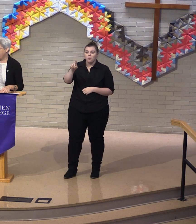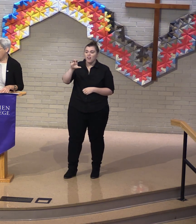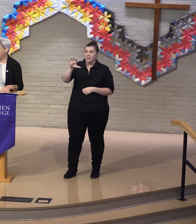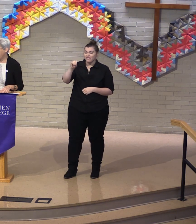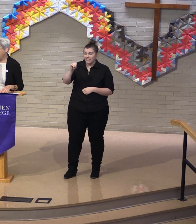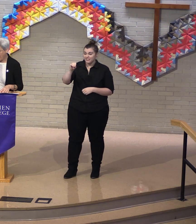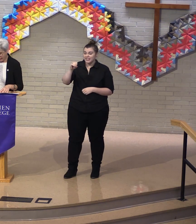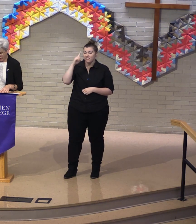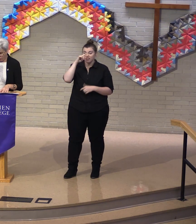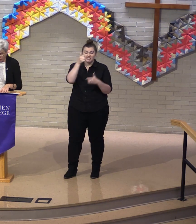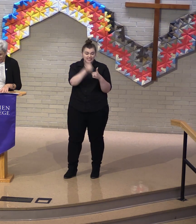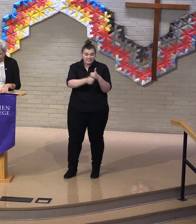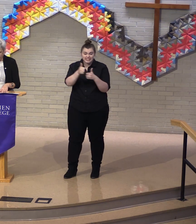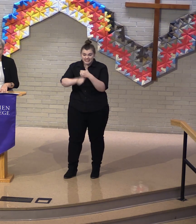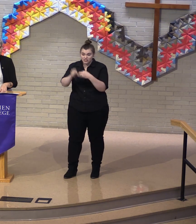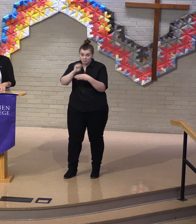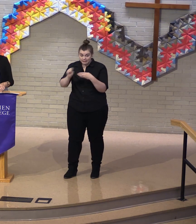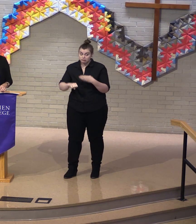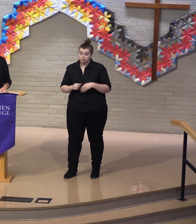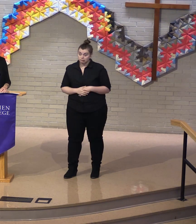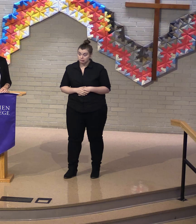150 gallons per semester.